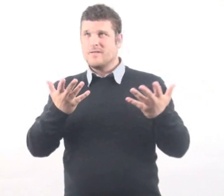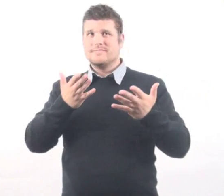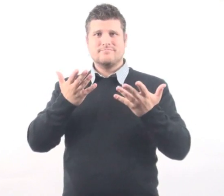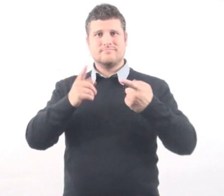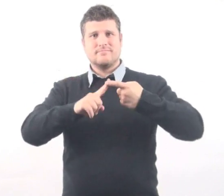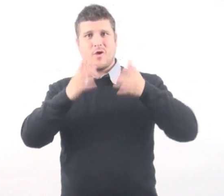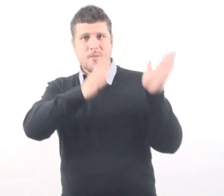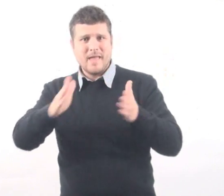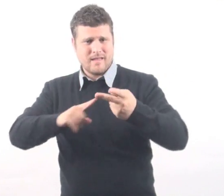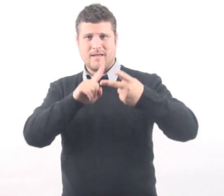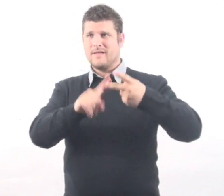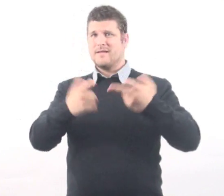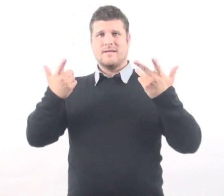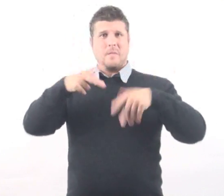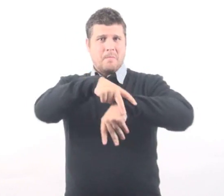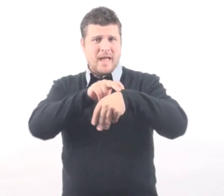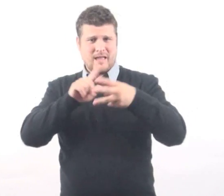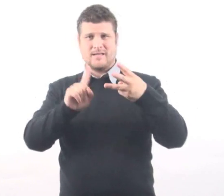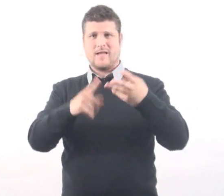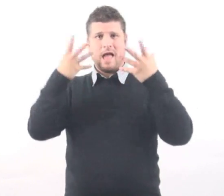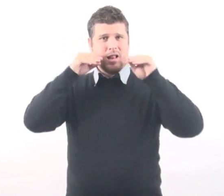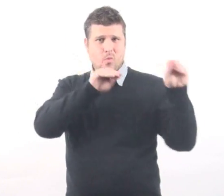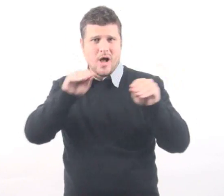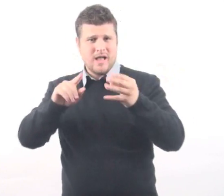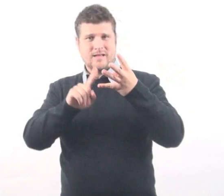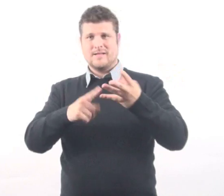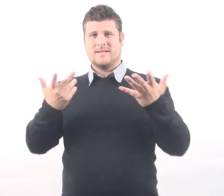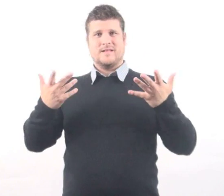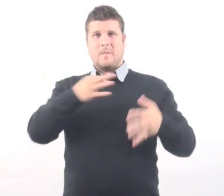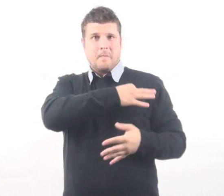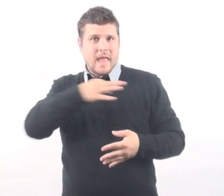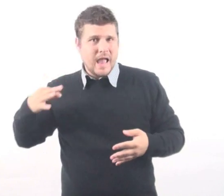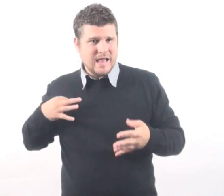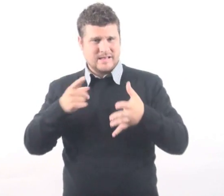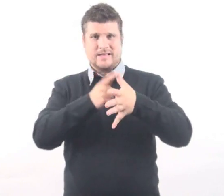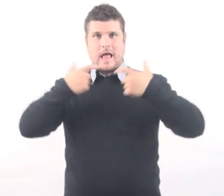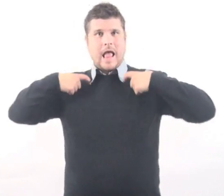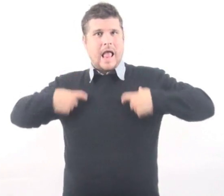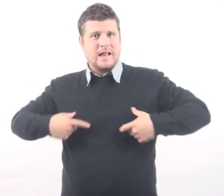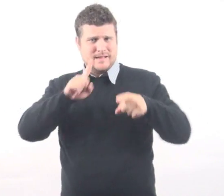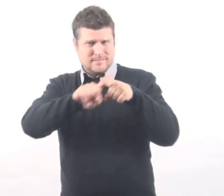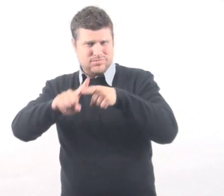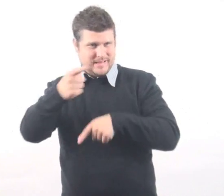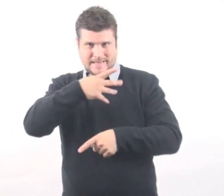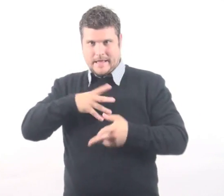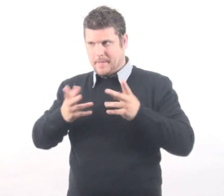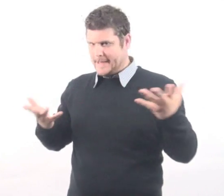people. Deaf people are really panicking in terms of how to procure interpreters for education, for health, for medical, for legal